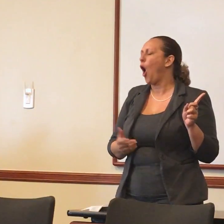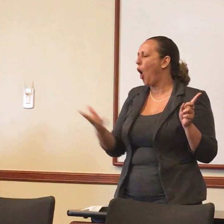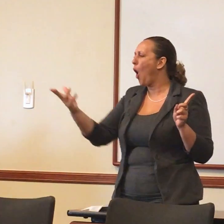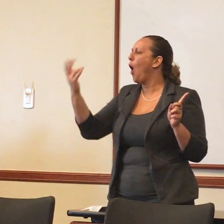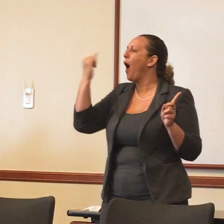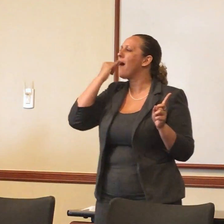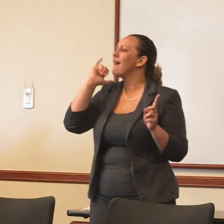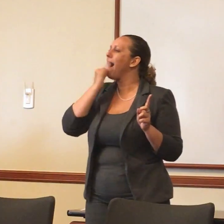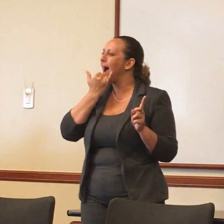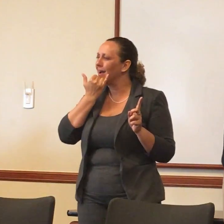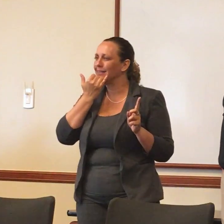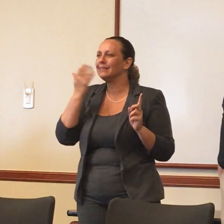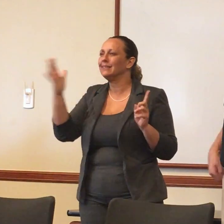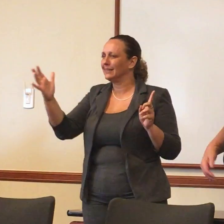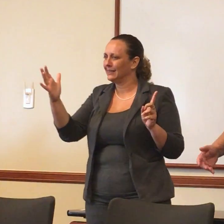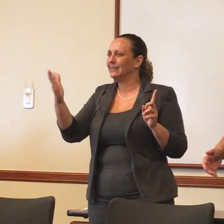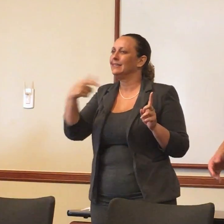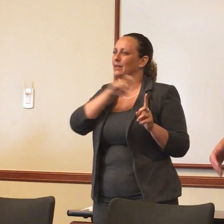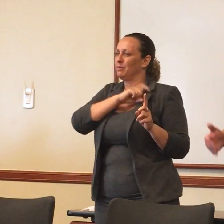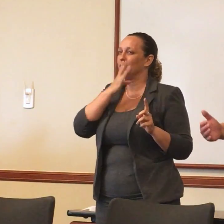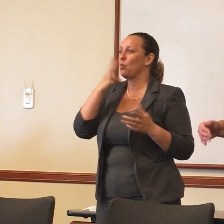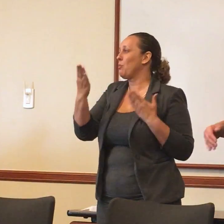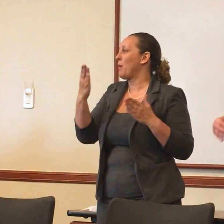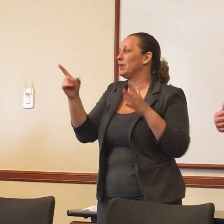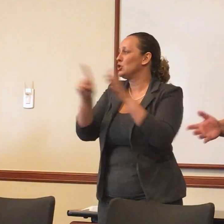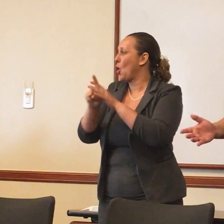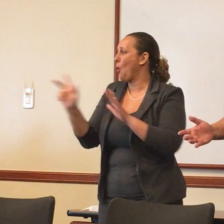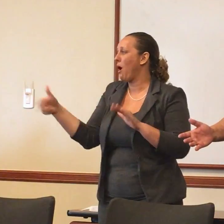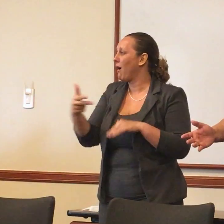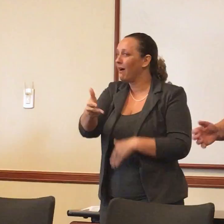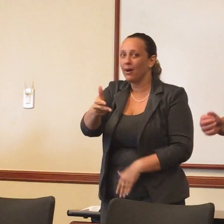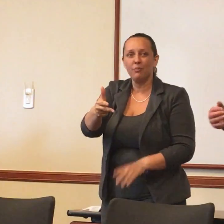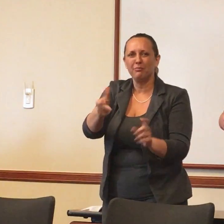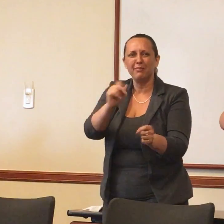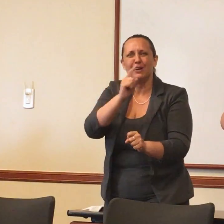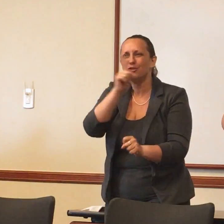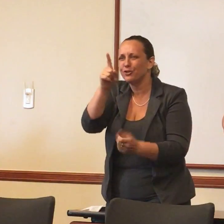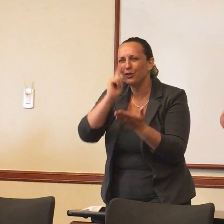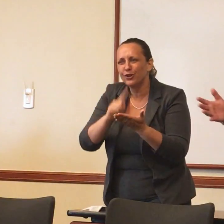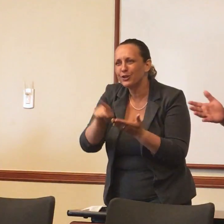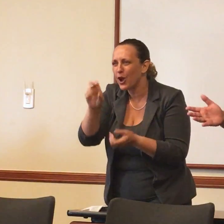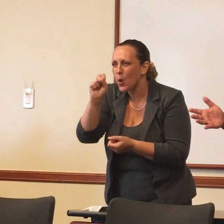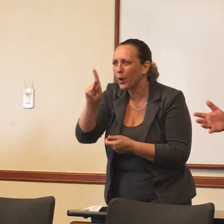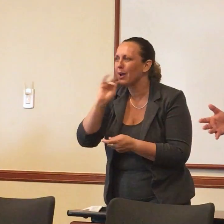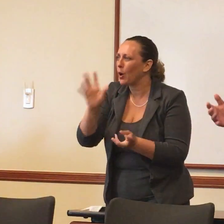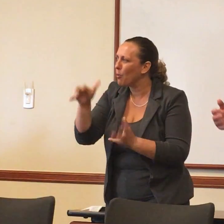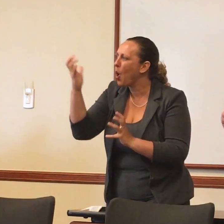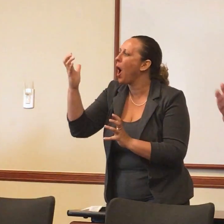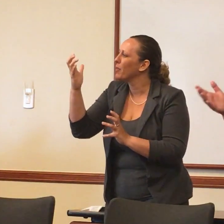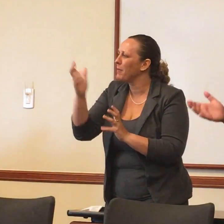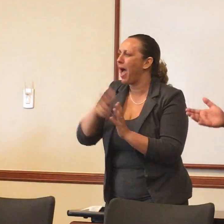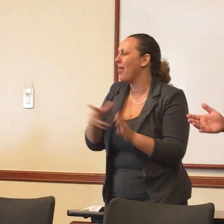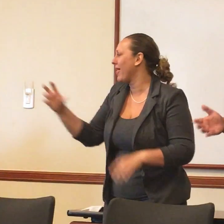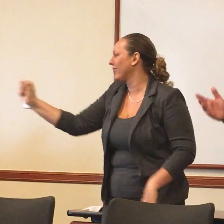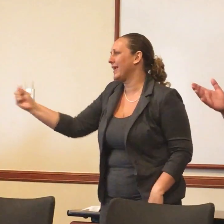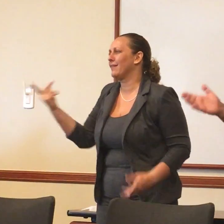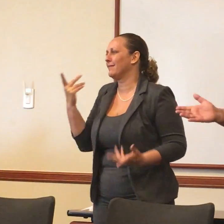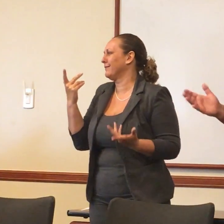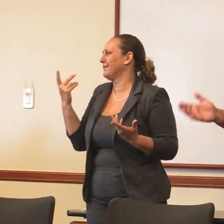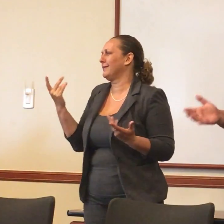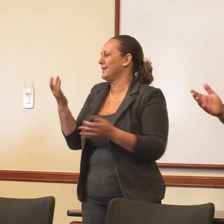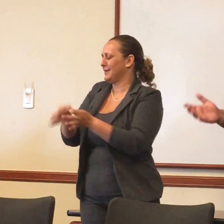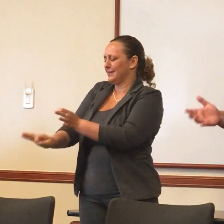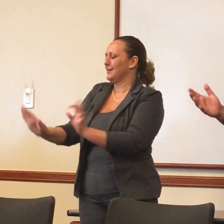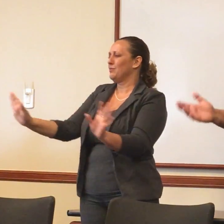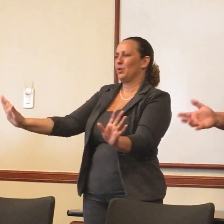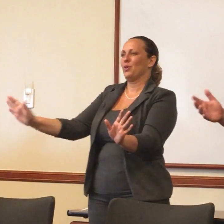mean, if it's an accidental phone call, the police will probably show up, just ensure you're okay, ensure there's no problems, and leave, that's it. Same, I